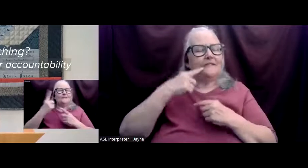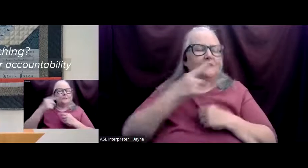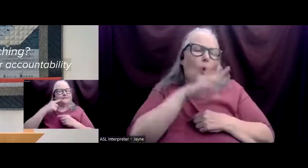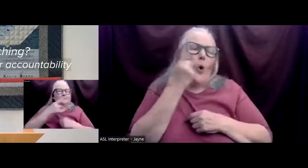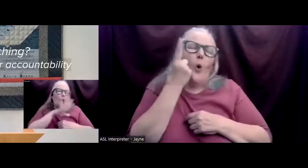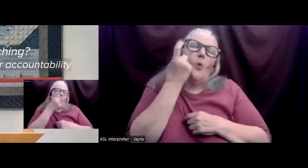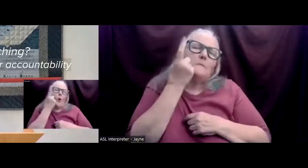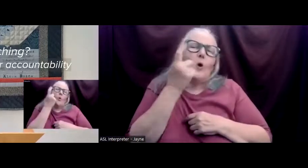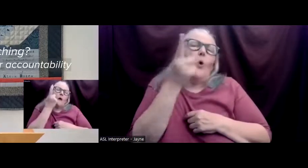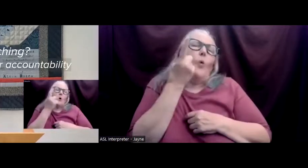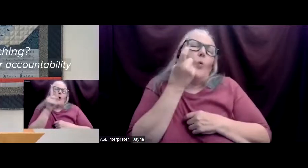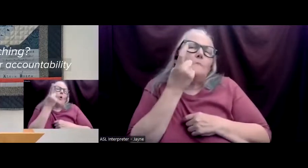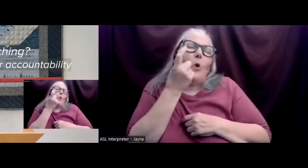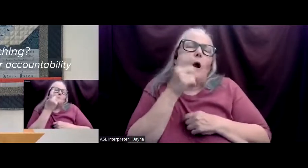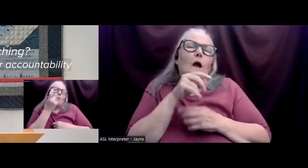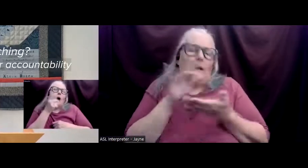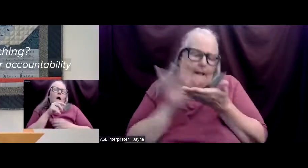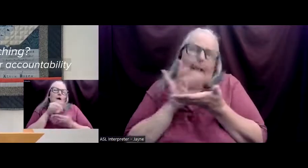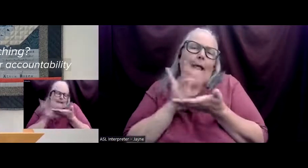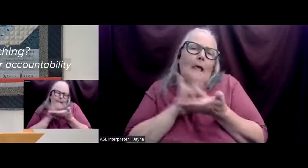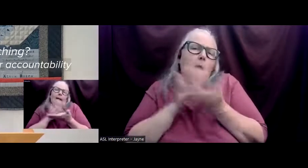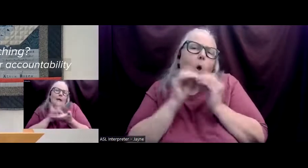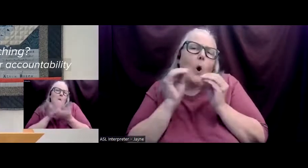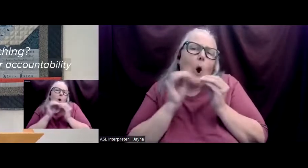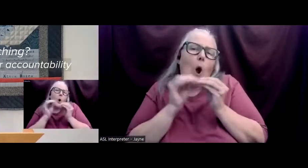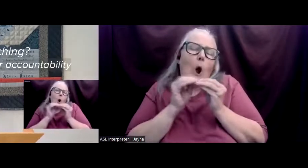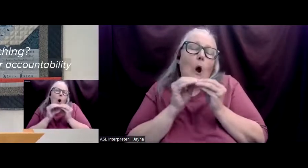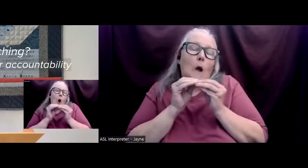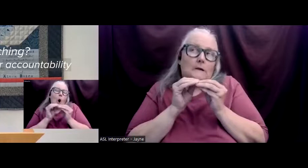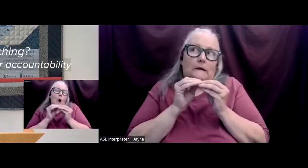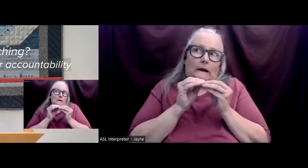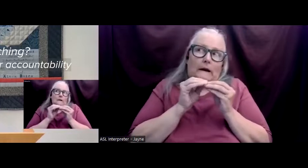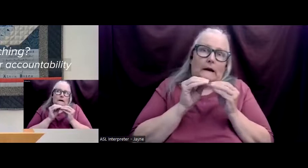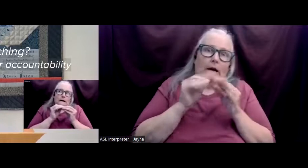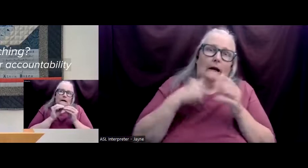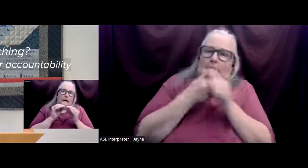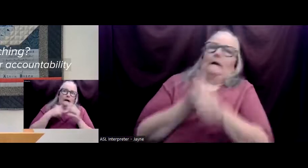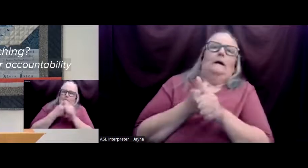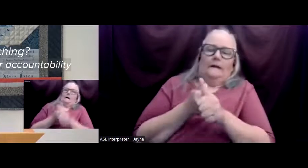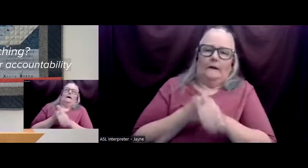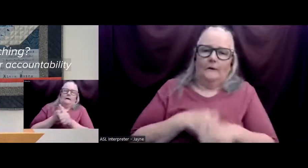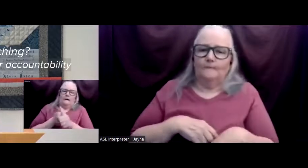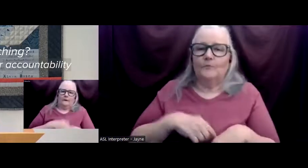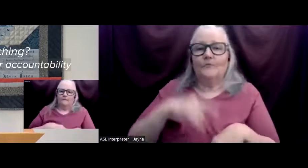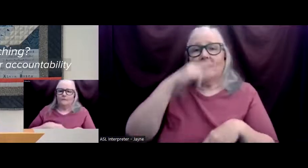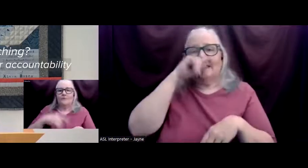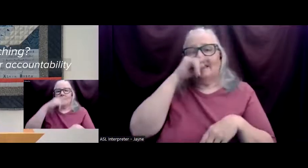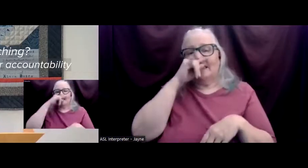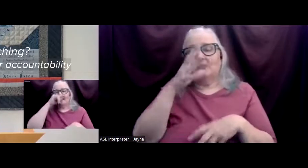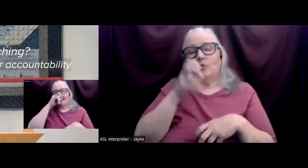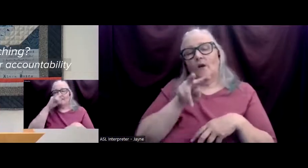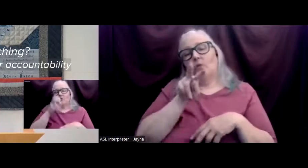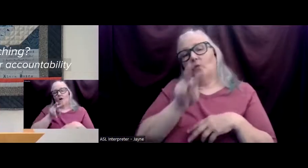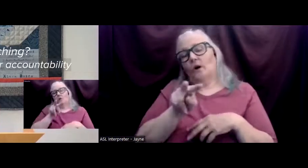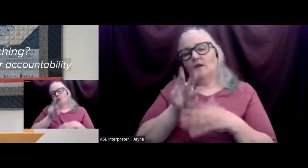episode, just a little more TikTok, it gets really loud. The kids want to veg out in front of a movie and eat